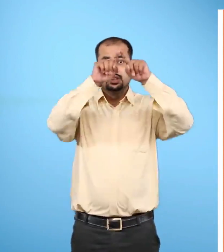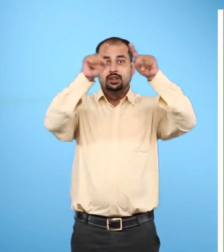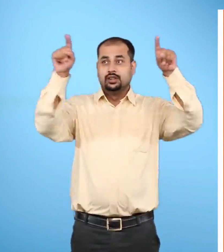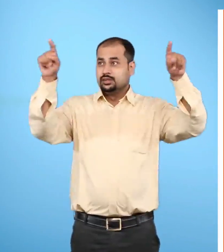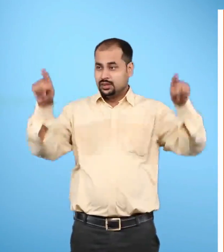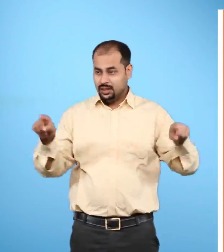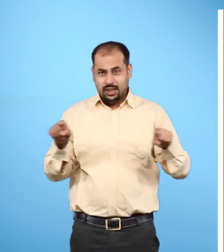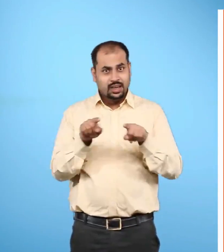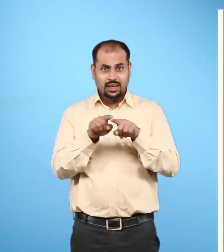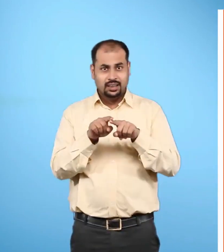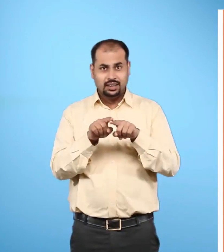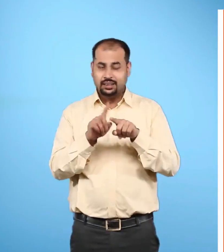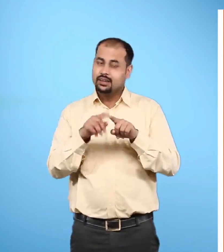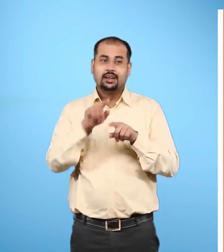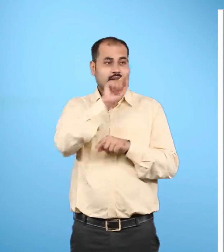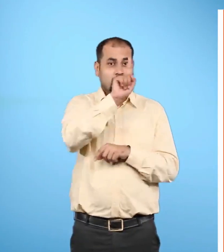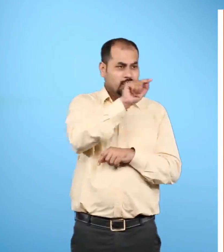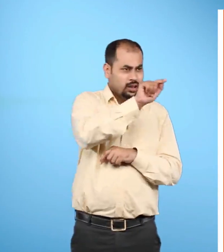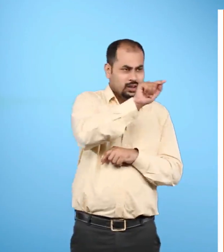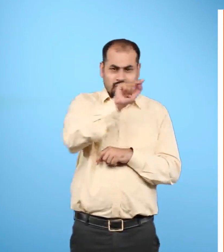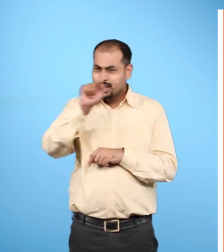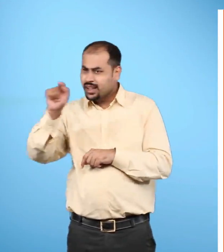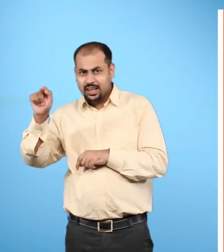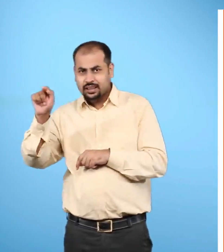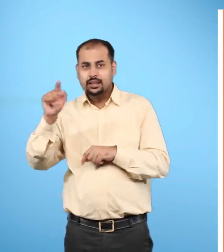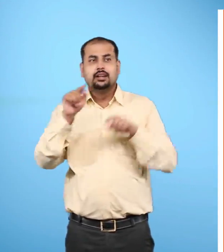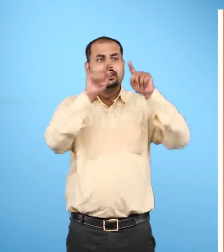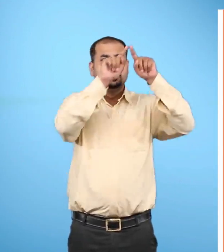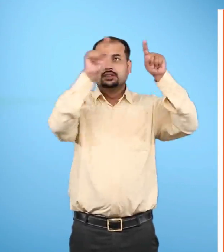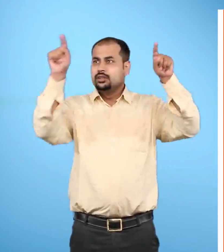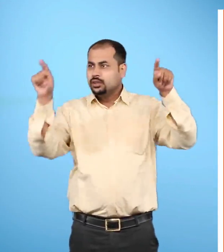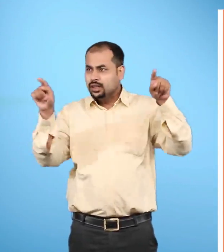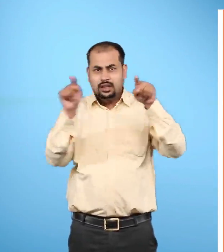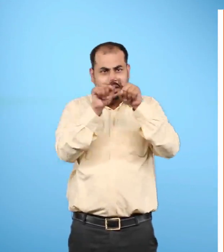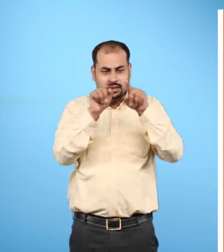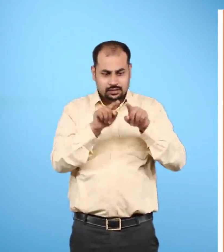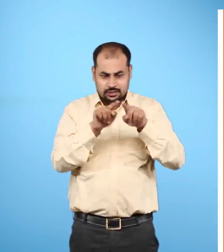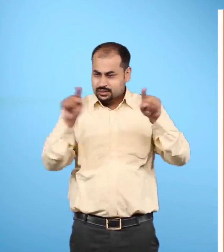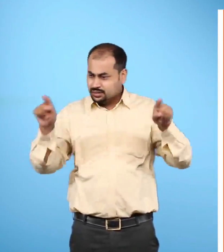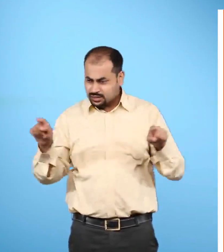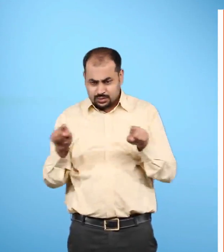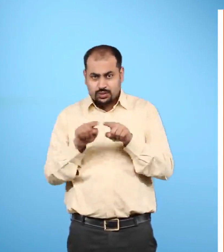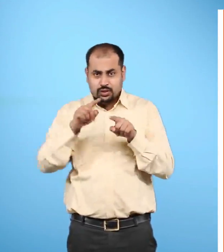Draw one straight line in this rectangle to divide it into 2 equal rectangles.